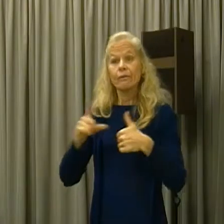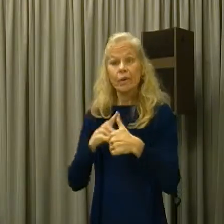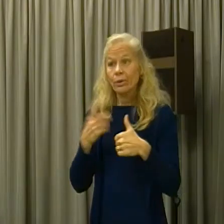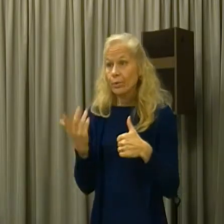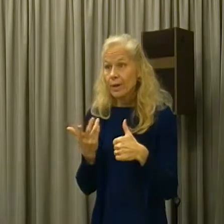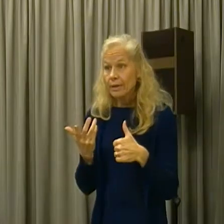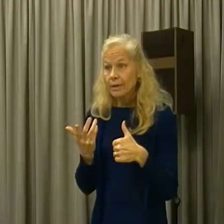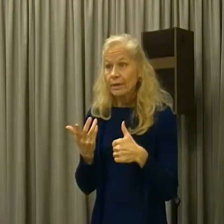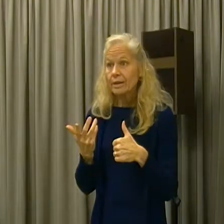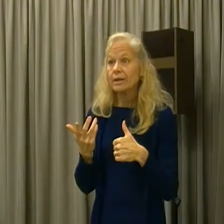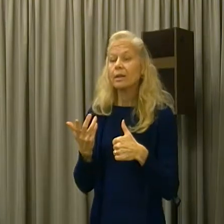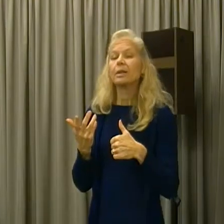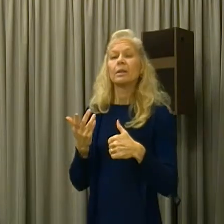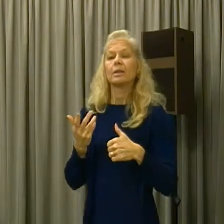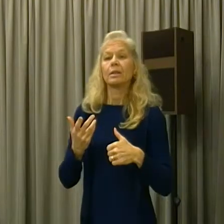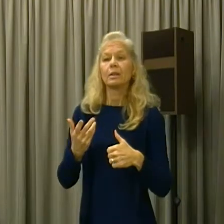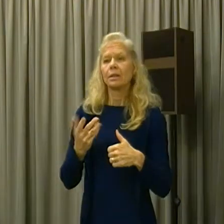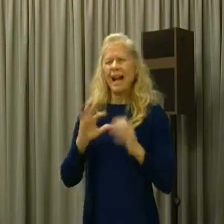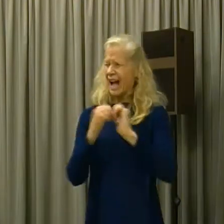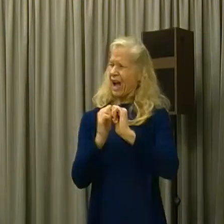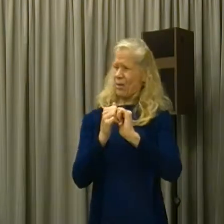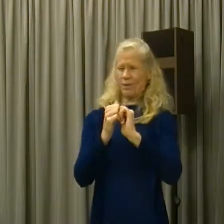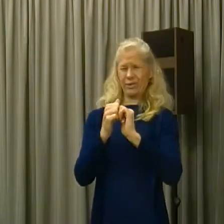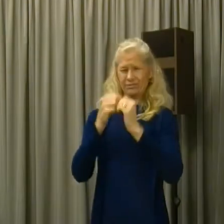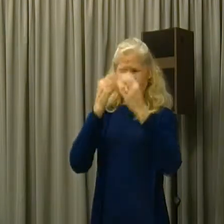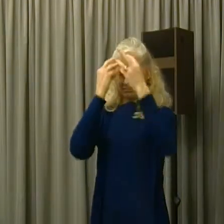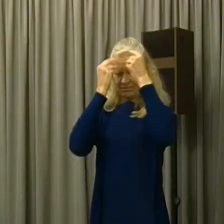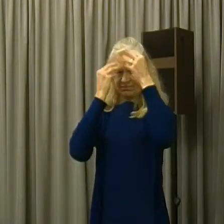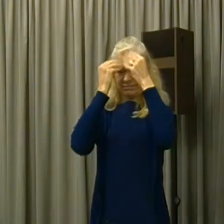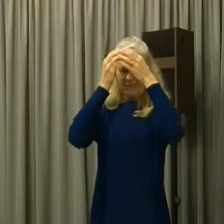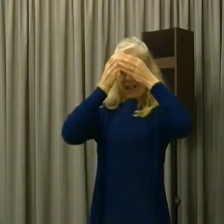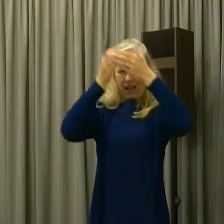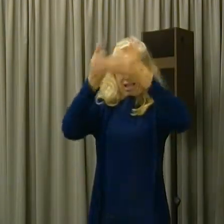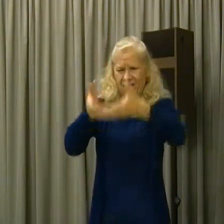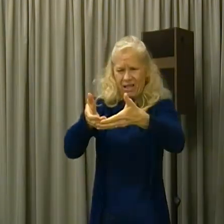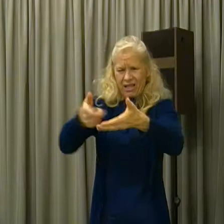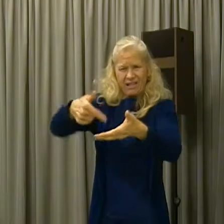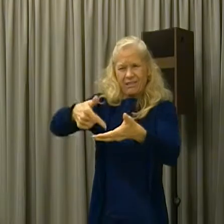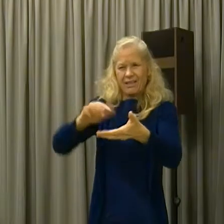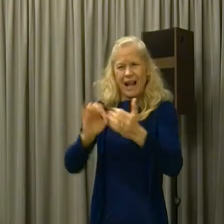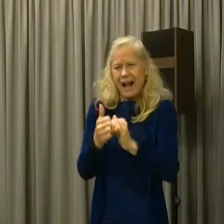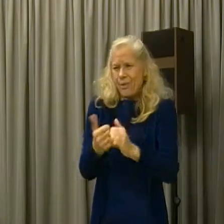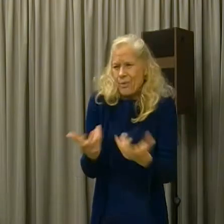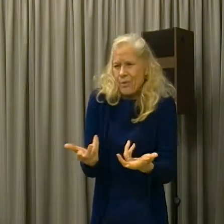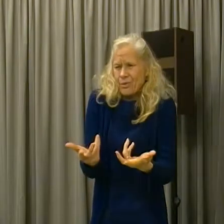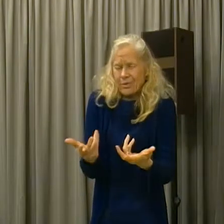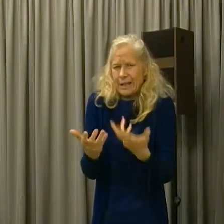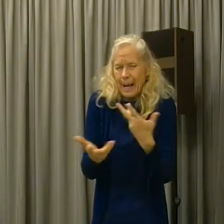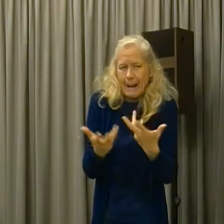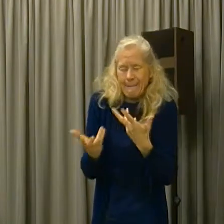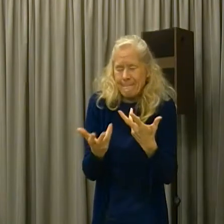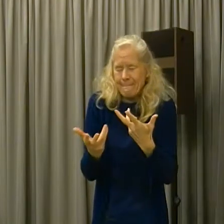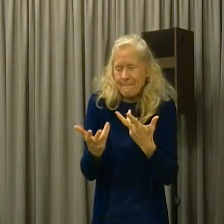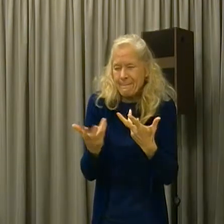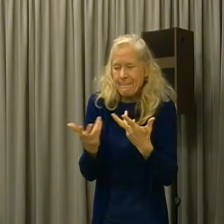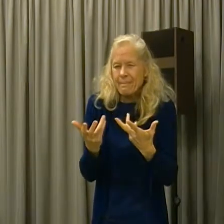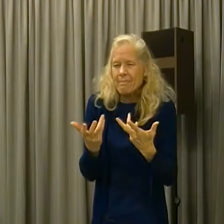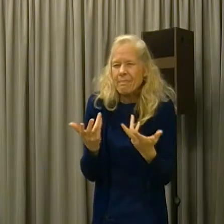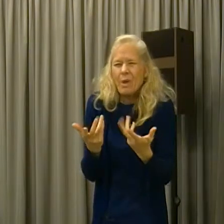Paul writes that we are to bring every thought to the